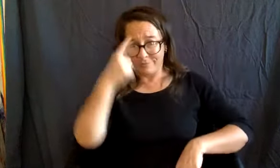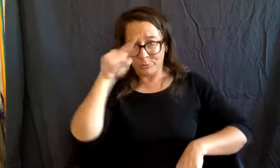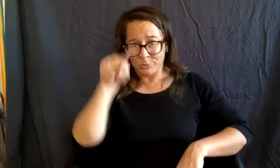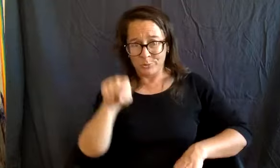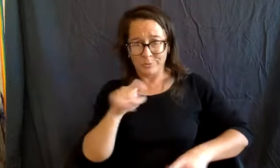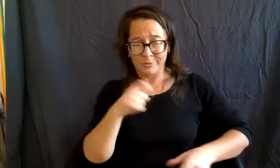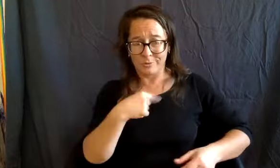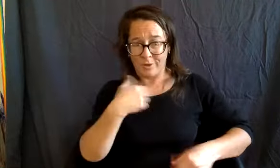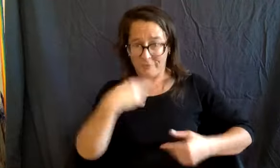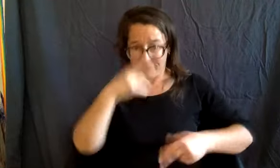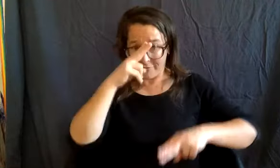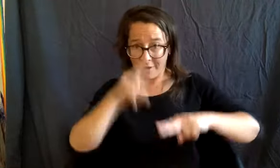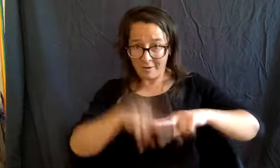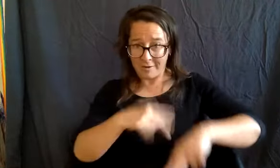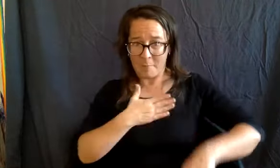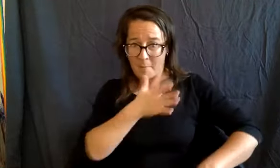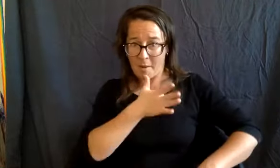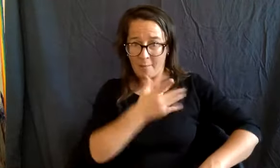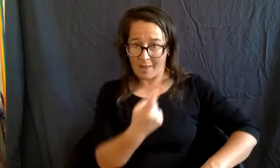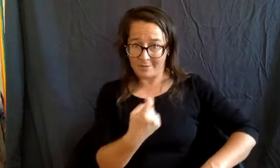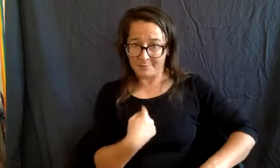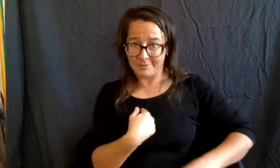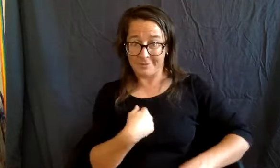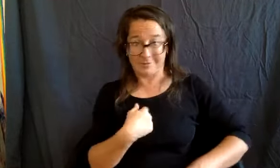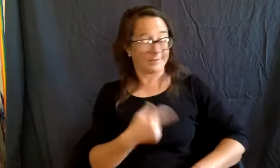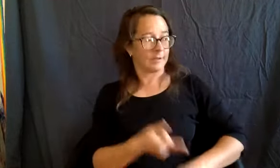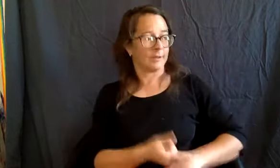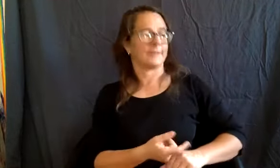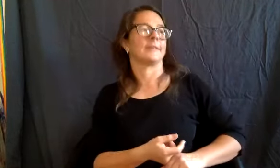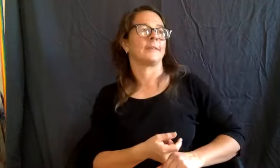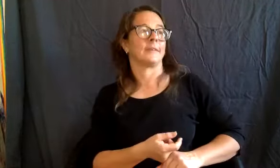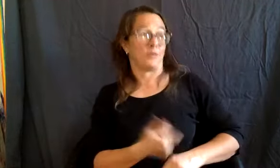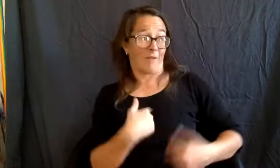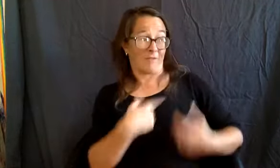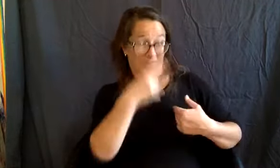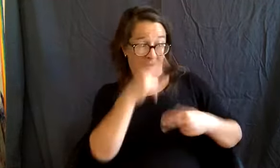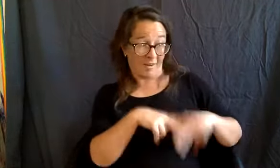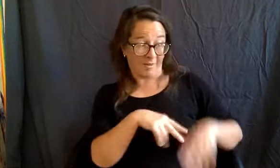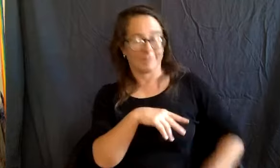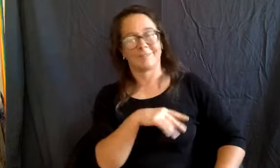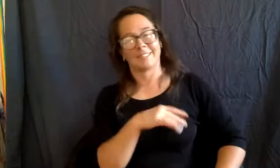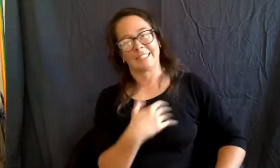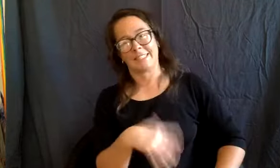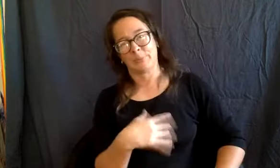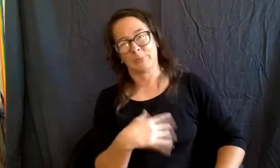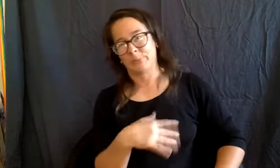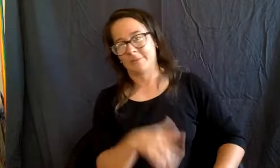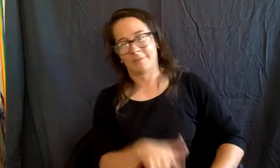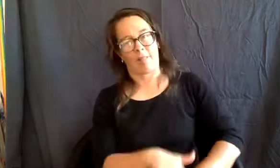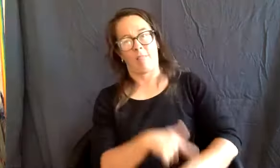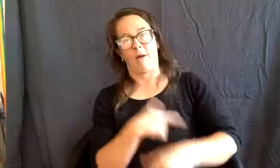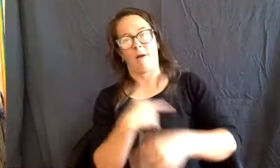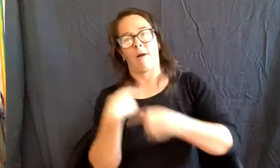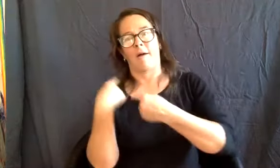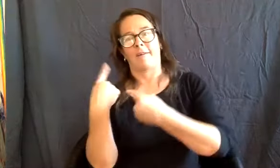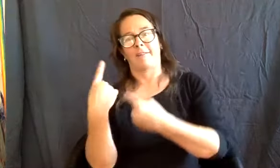My mom, on the other hand, did not go back to bed, and she stayed up with me the entire night just staring at me, which was pretty trippy in itself, I guess you